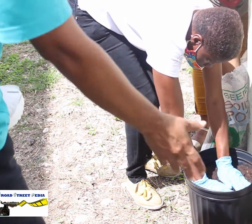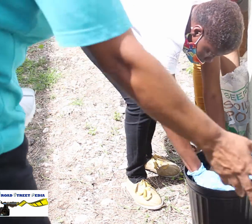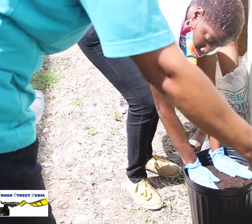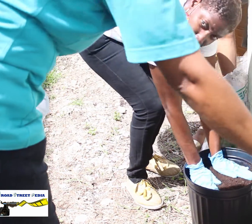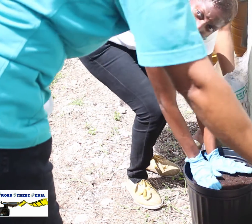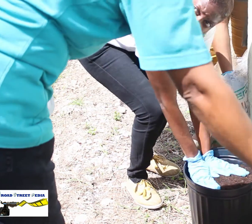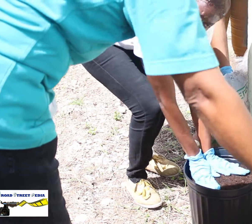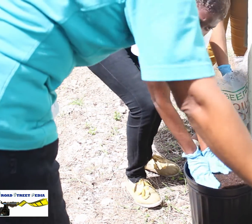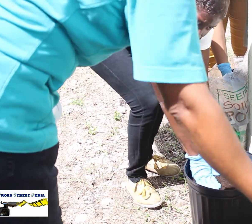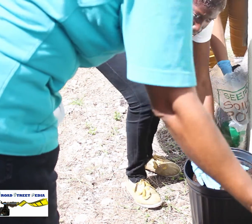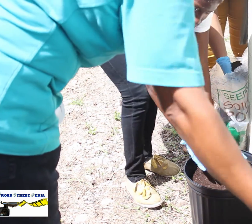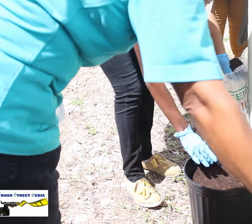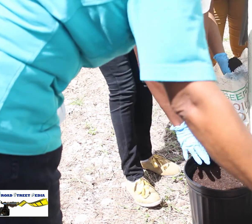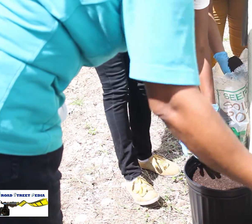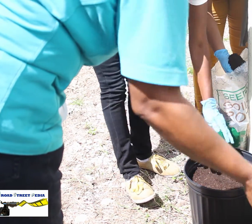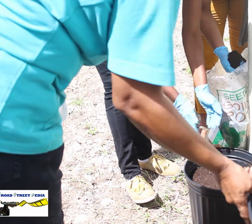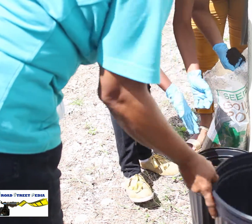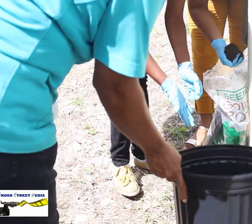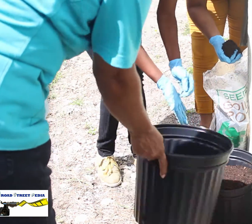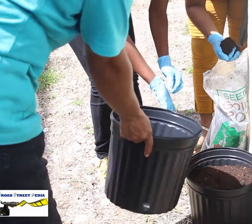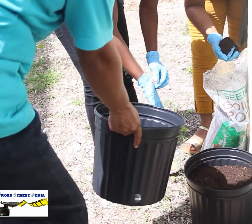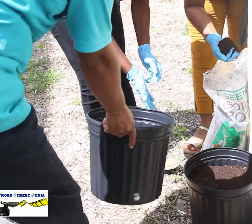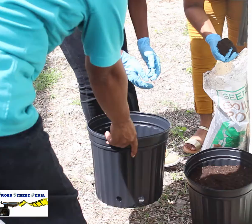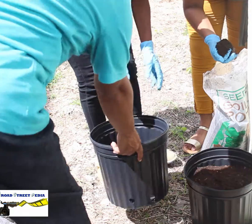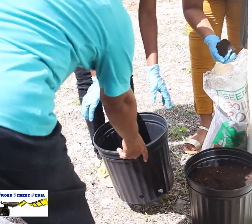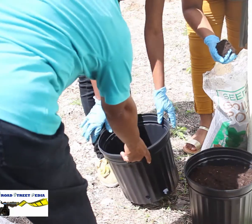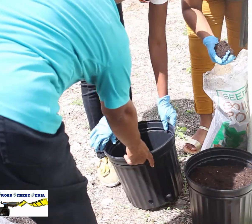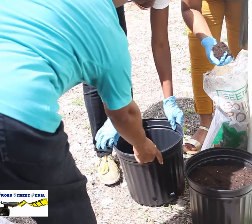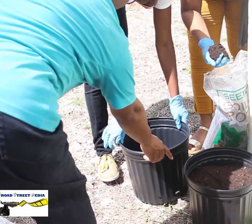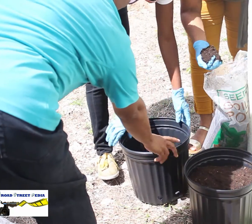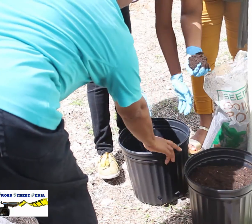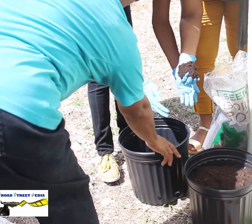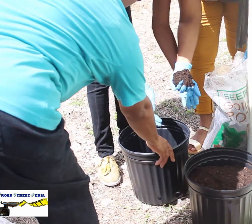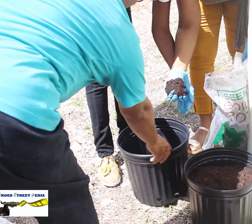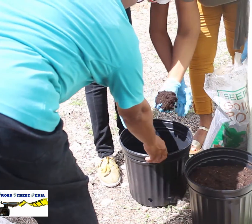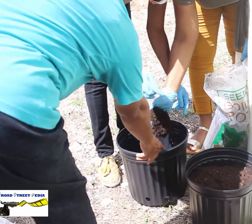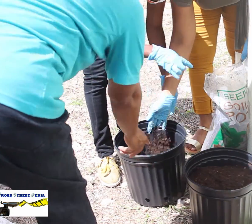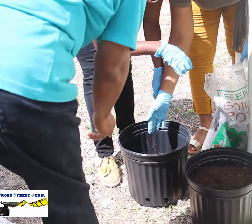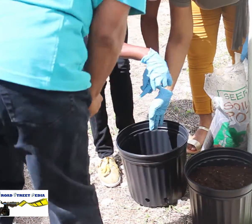Put it here, put it more. And then you put it in.